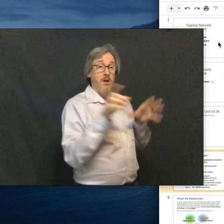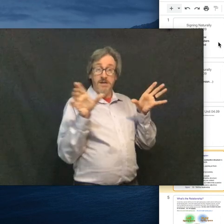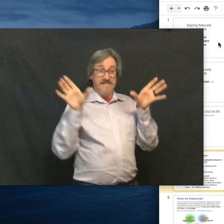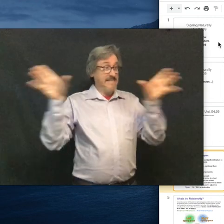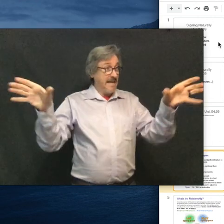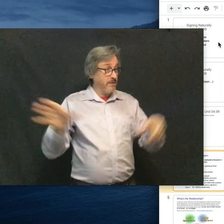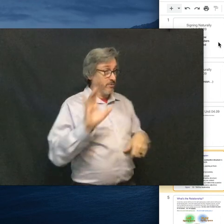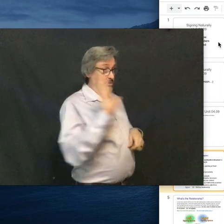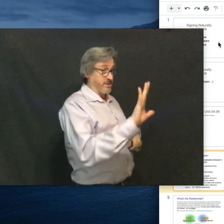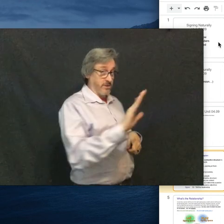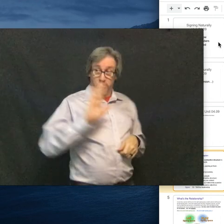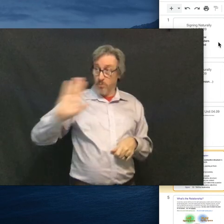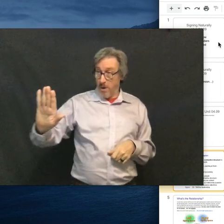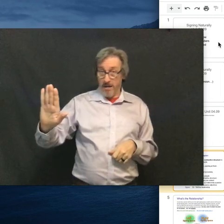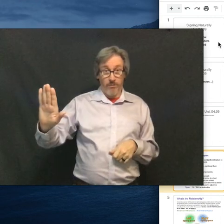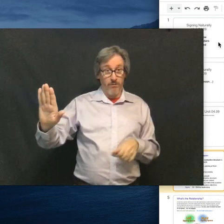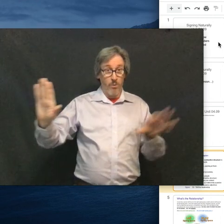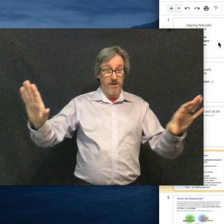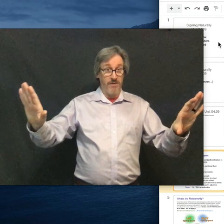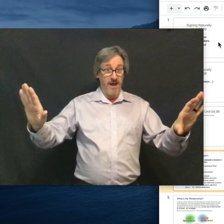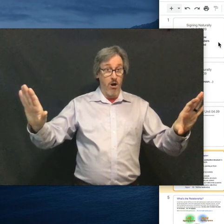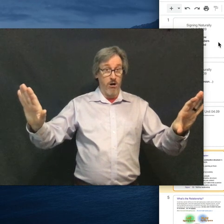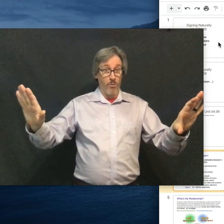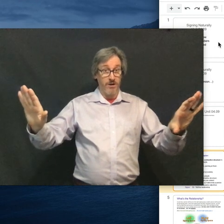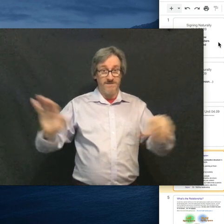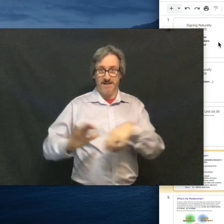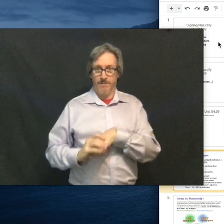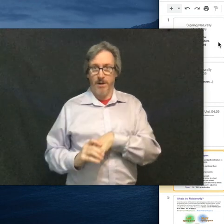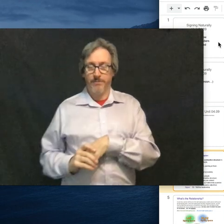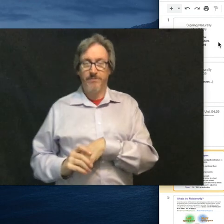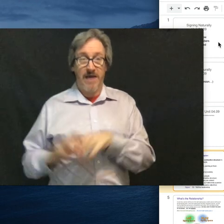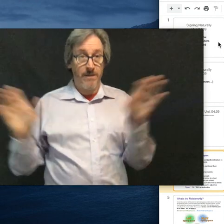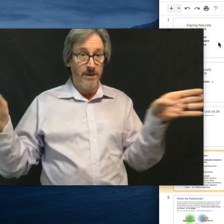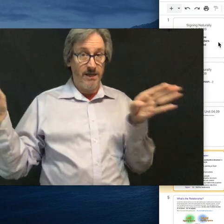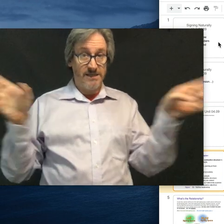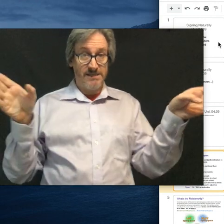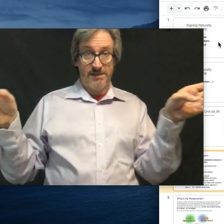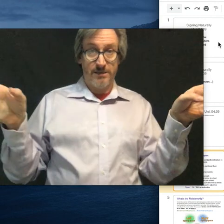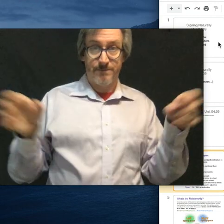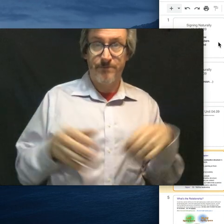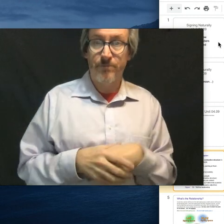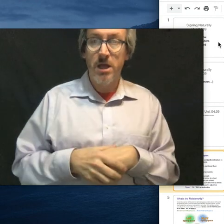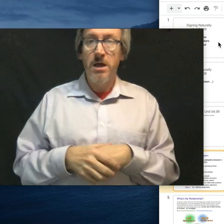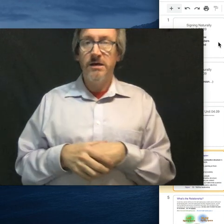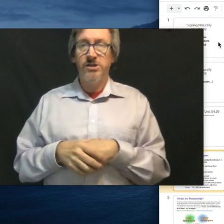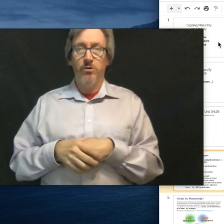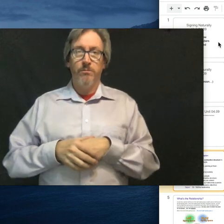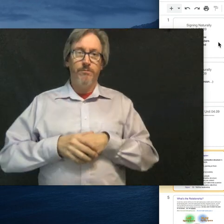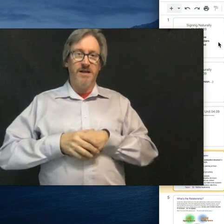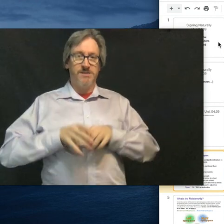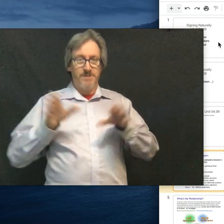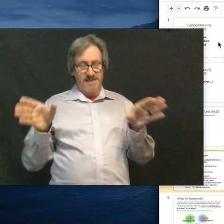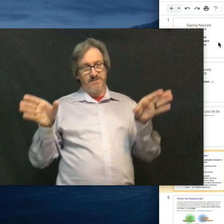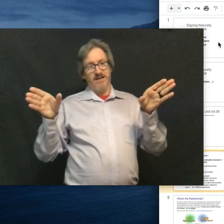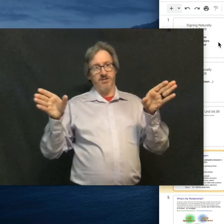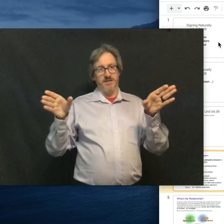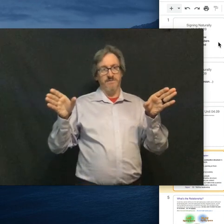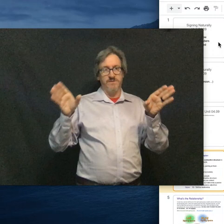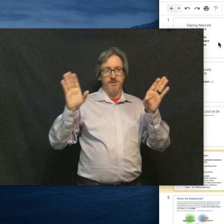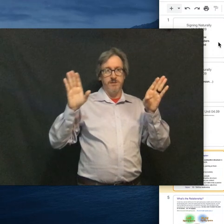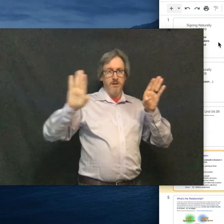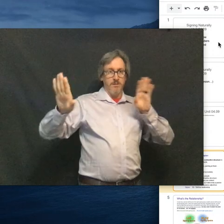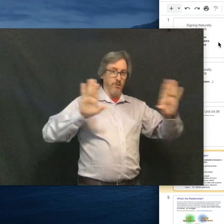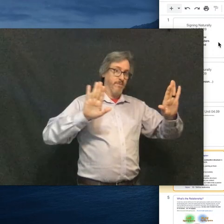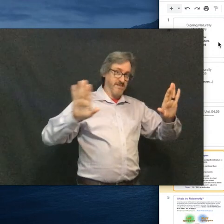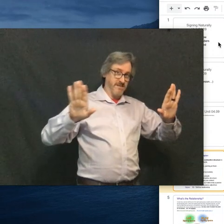to seeing the person where they are and where you've set them up, and then being consistent. So that's possessive